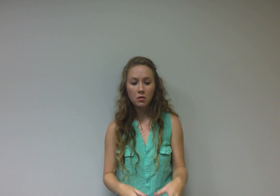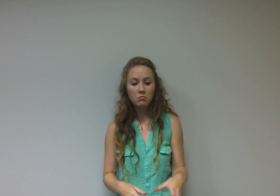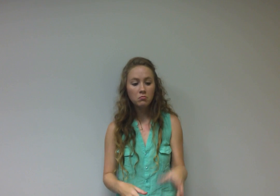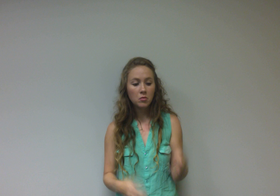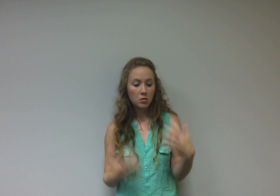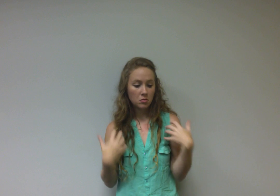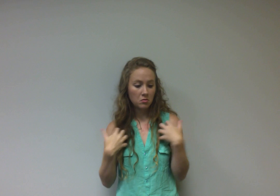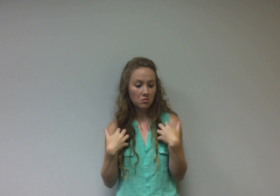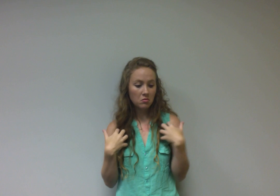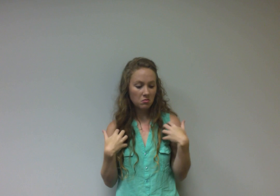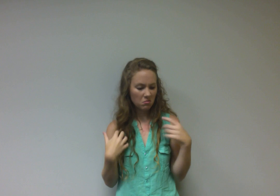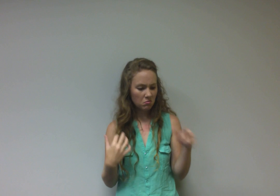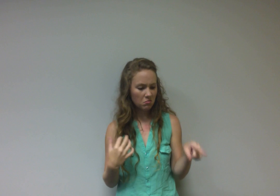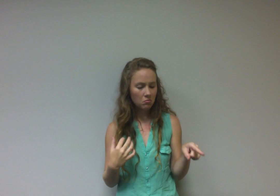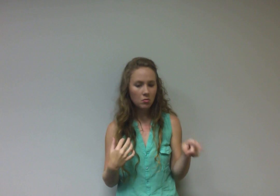valleys.